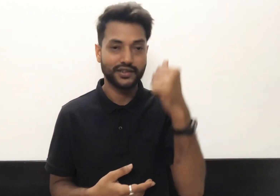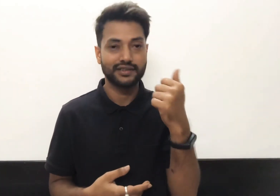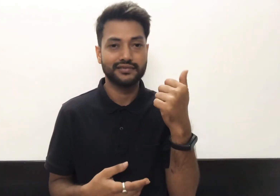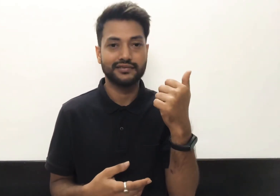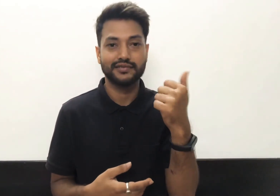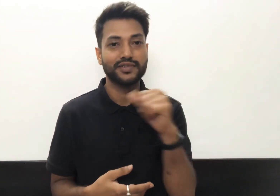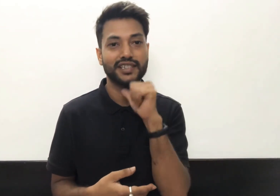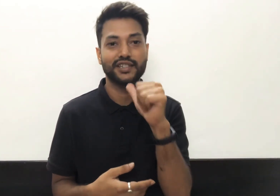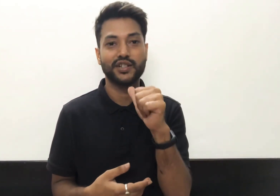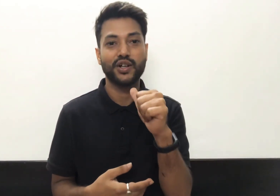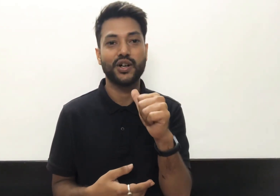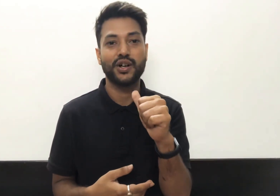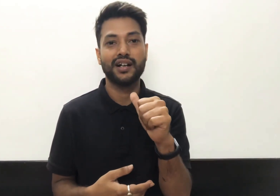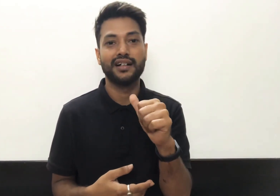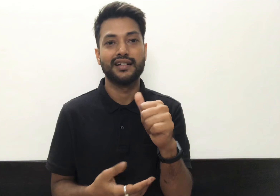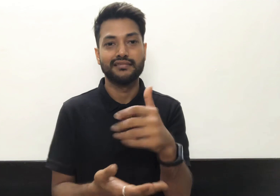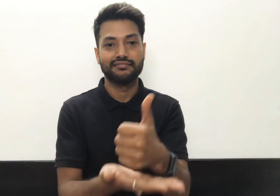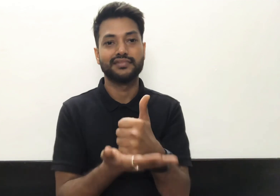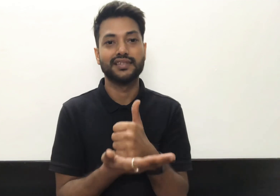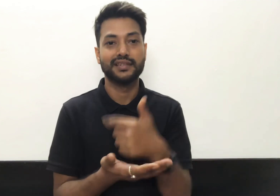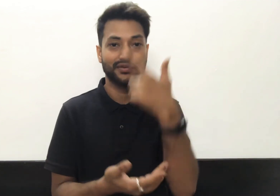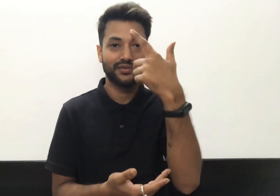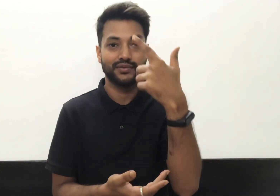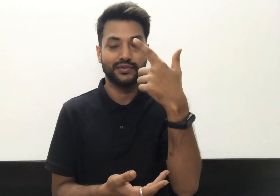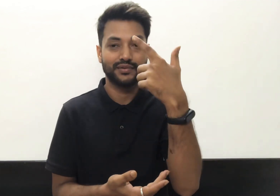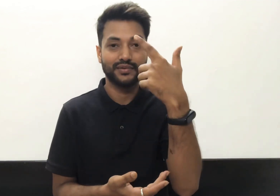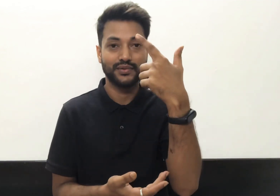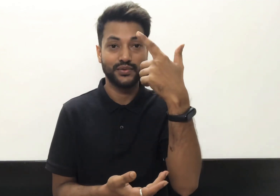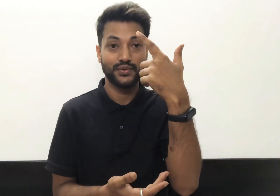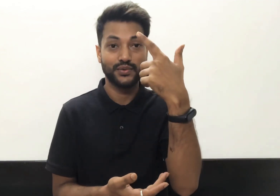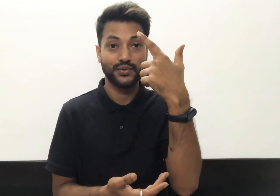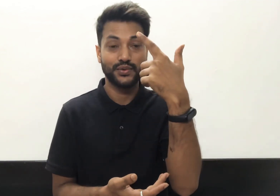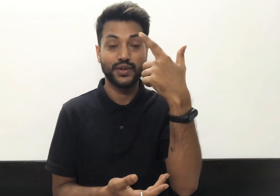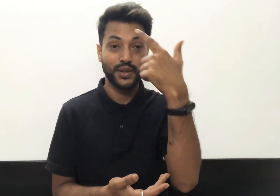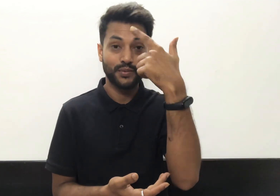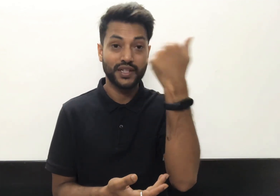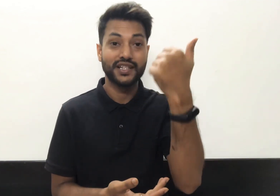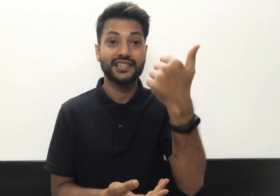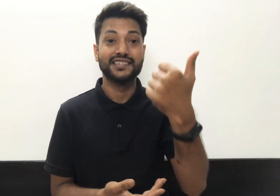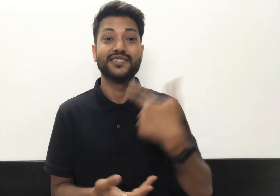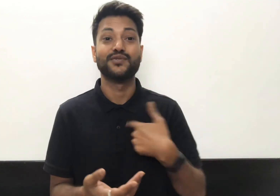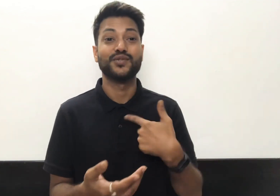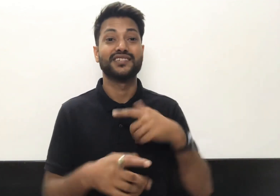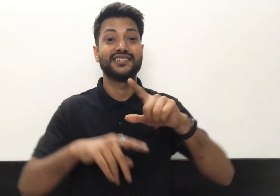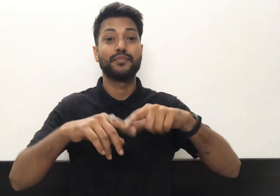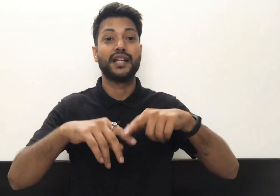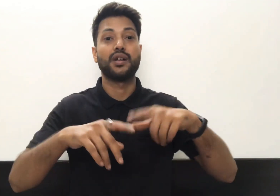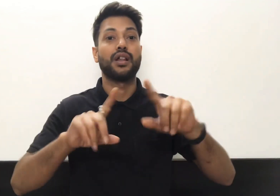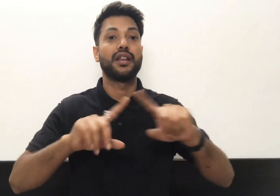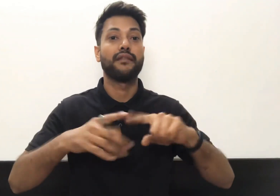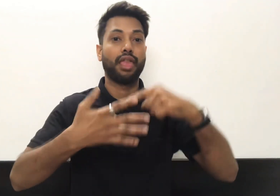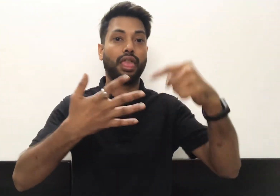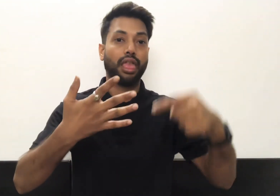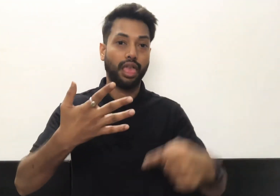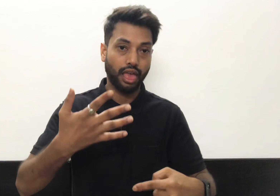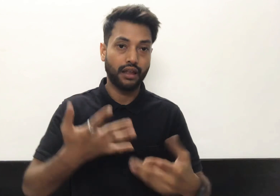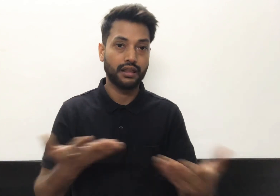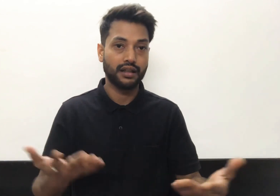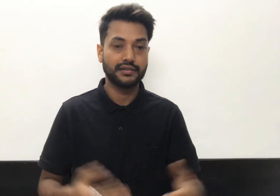We refused because it was conditional. See, so many people, wonderful people have donated so much money to make this